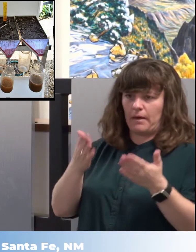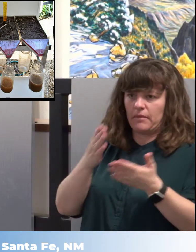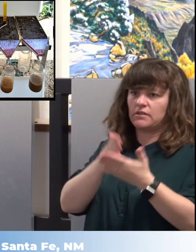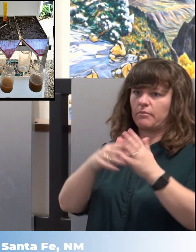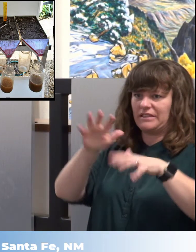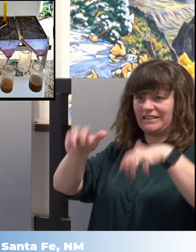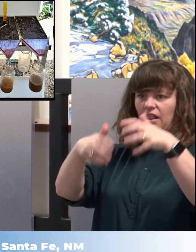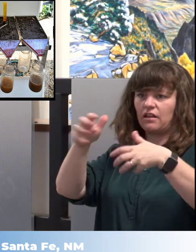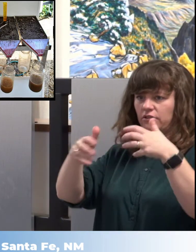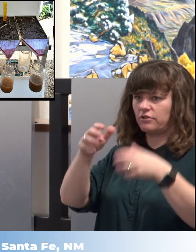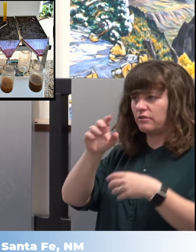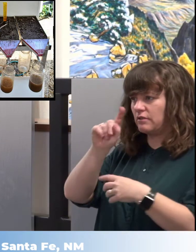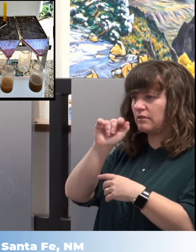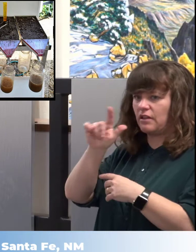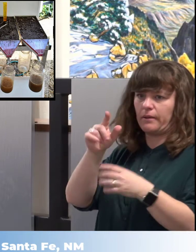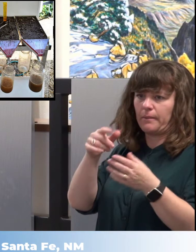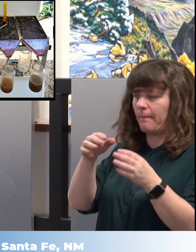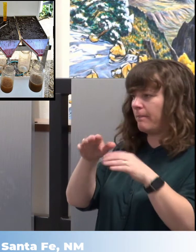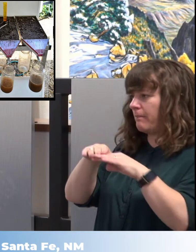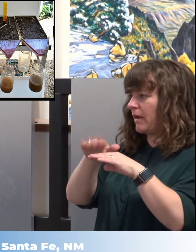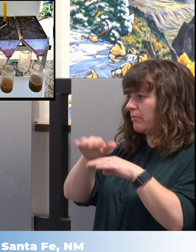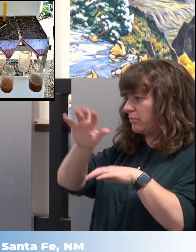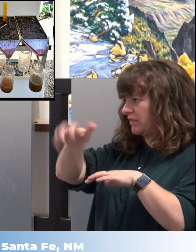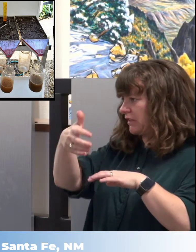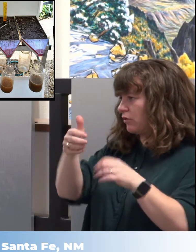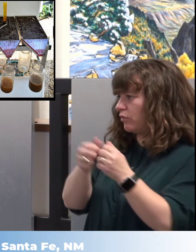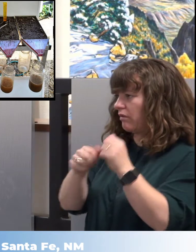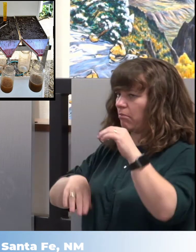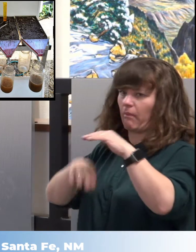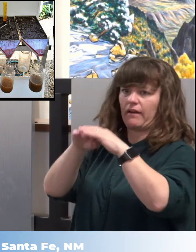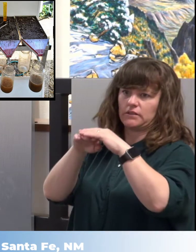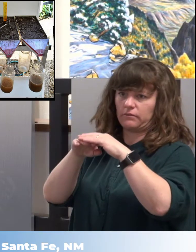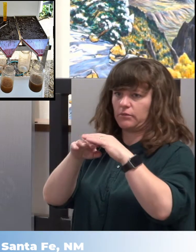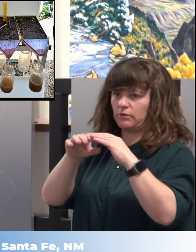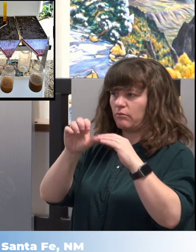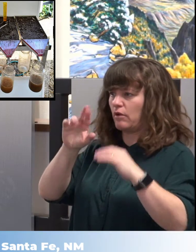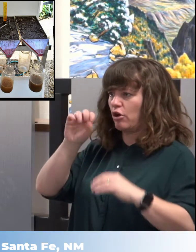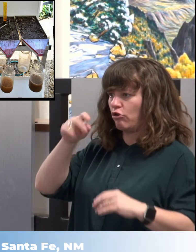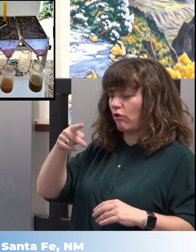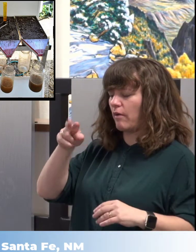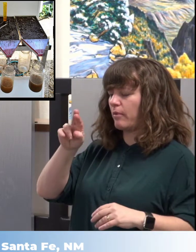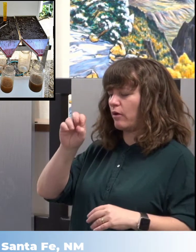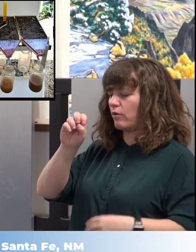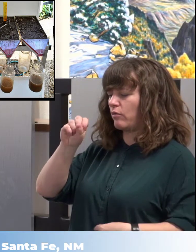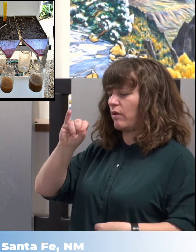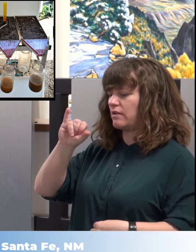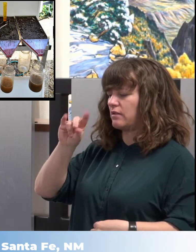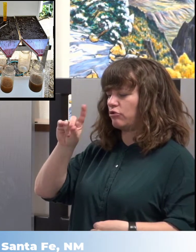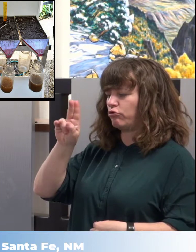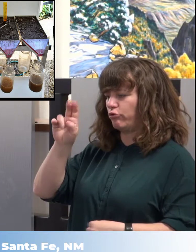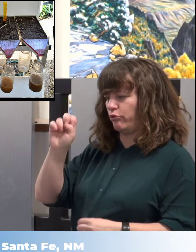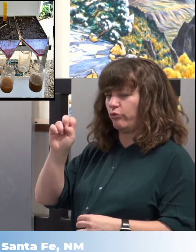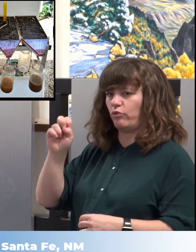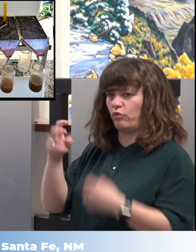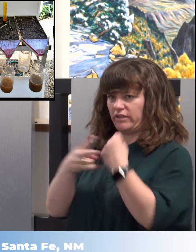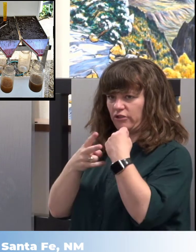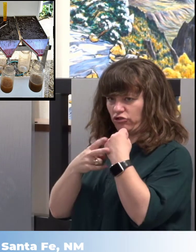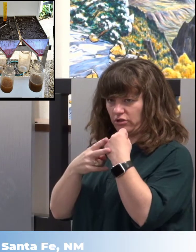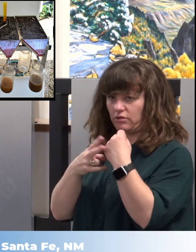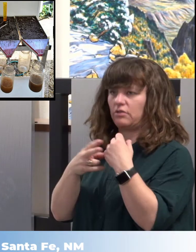minimum till with maximum, you know, crop residue retention. And then the other side, I guess, is going to be, in this case,